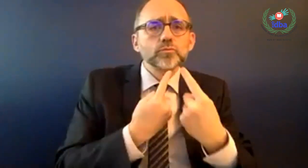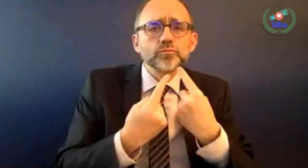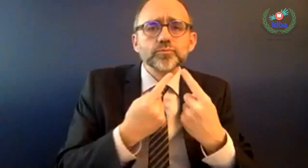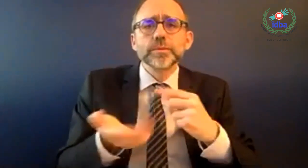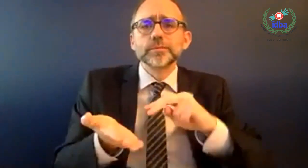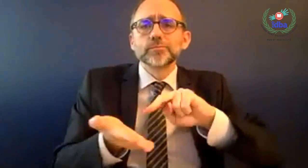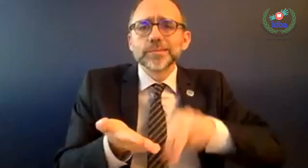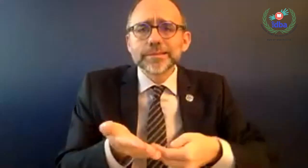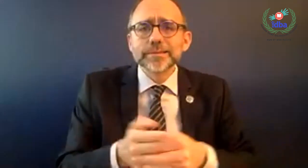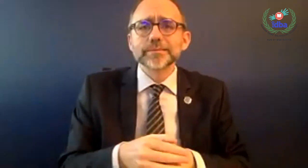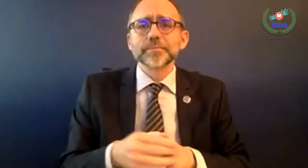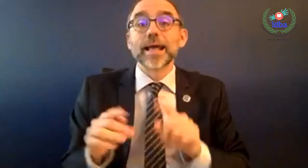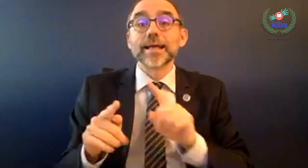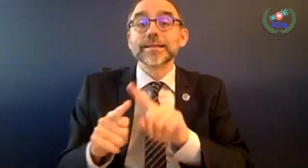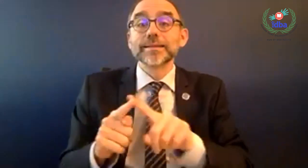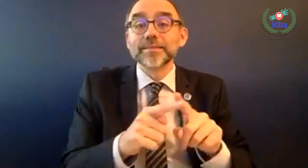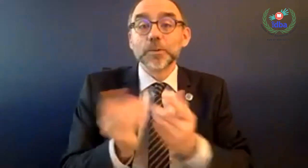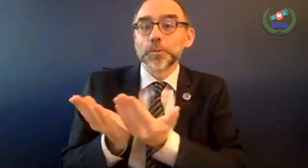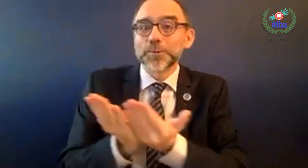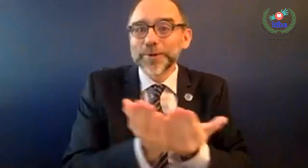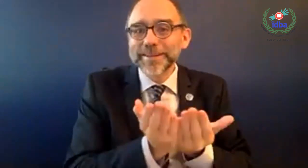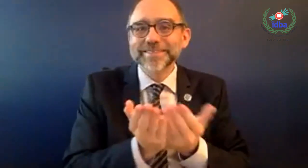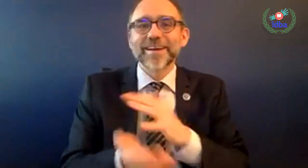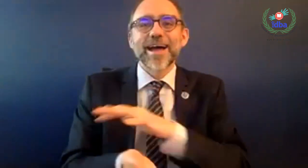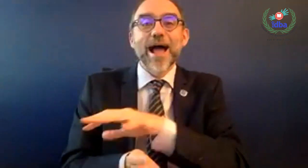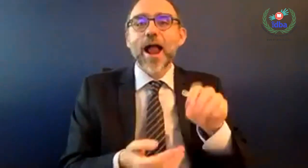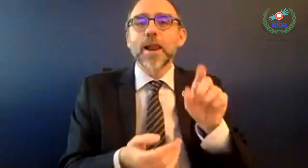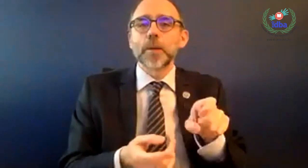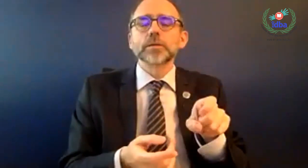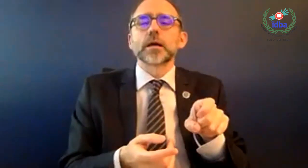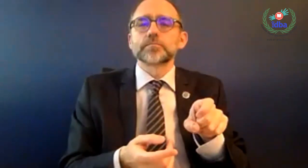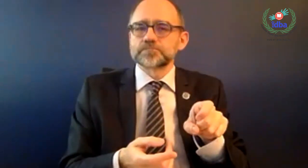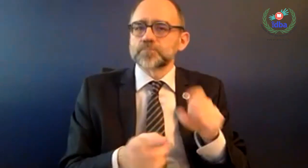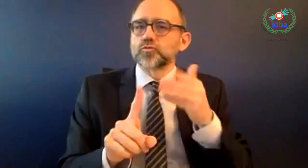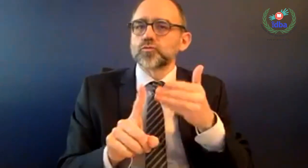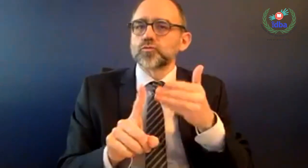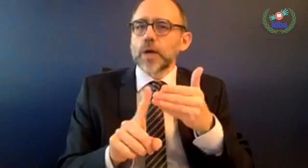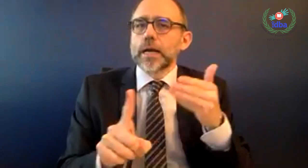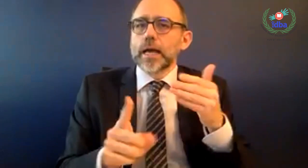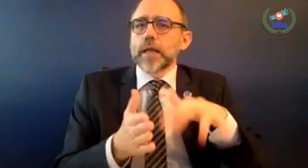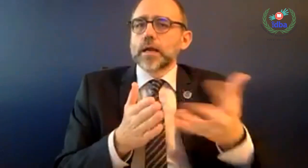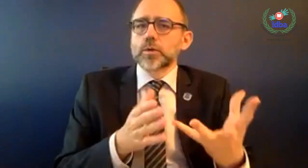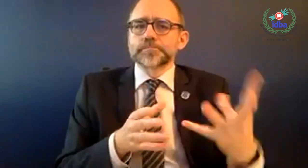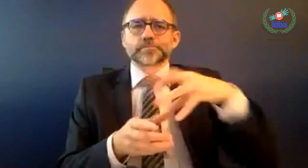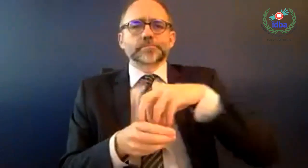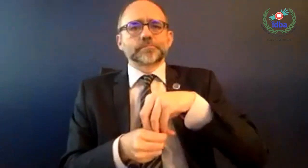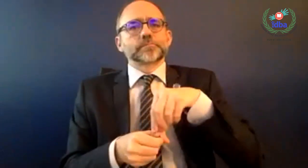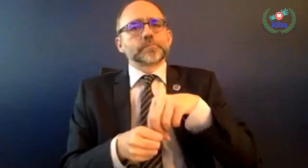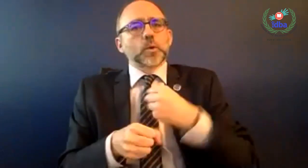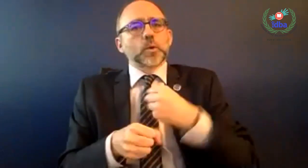and international treaties, government bodies, policies have, for example, United Nations, your schools, all must target,